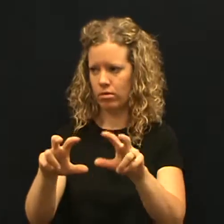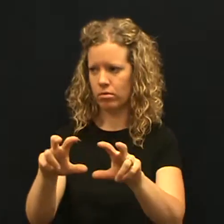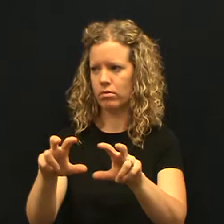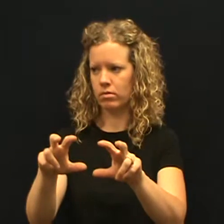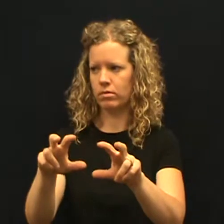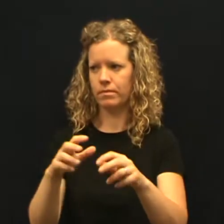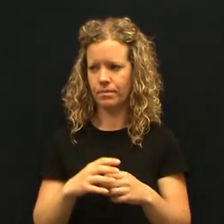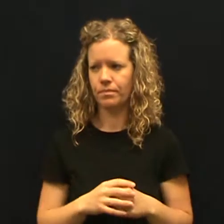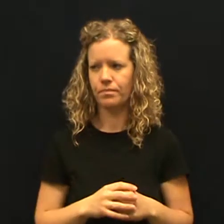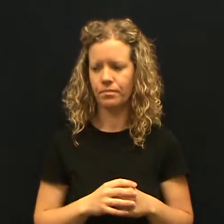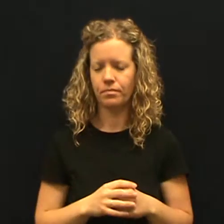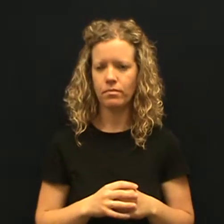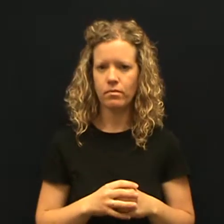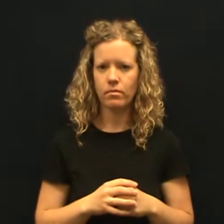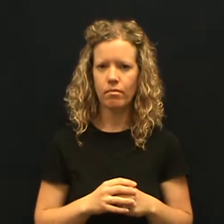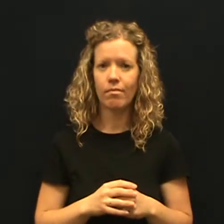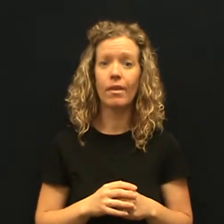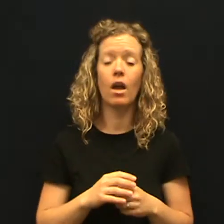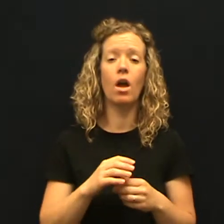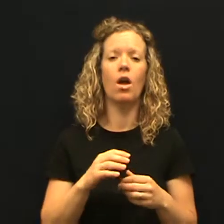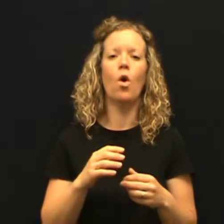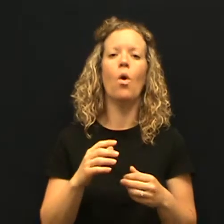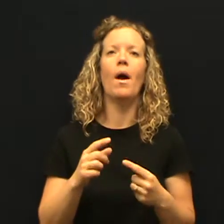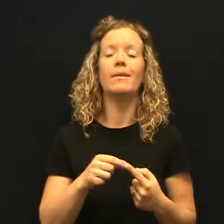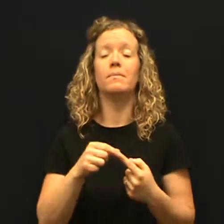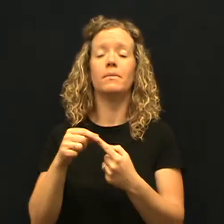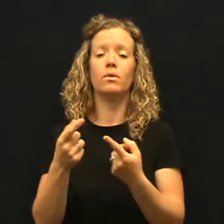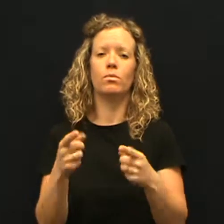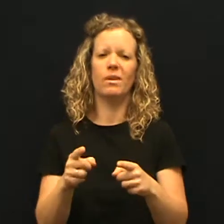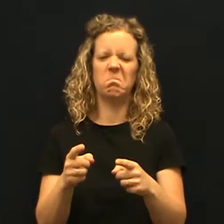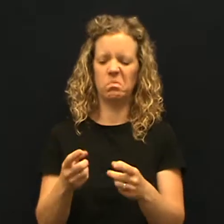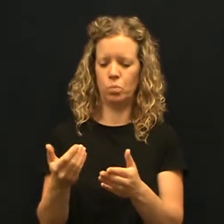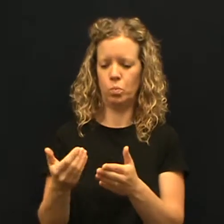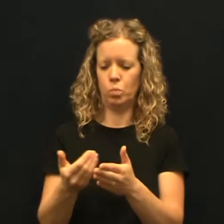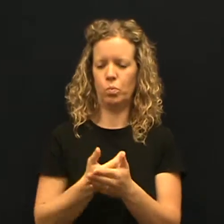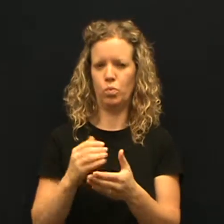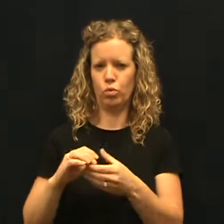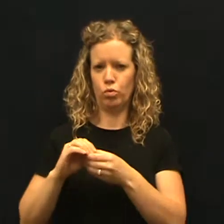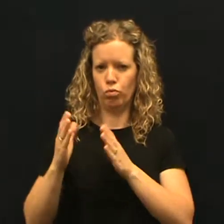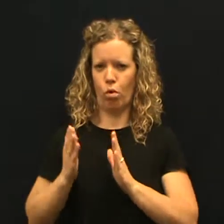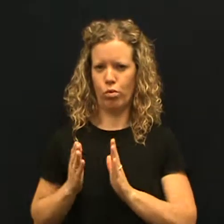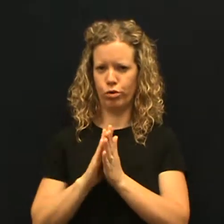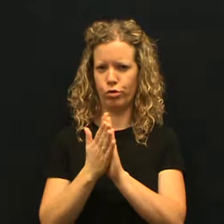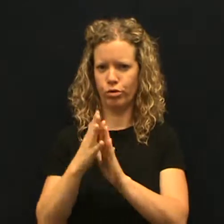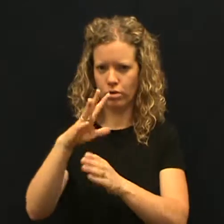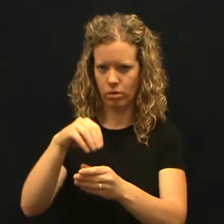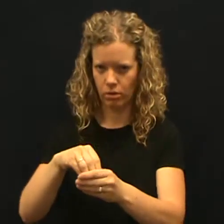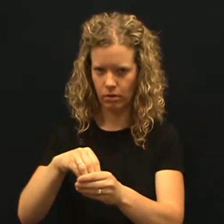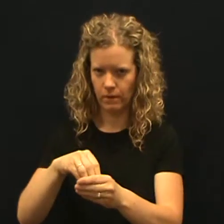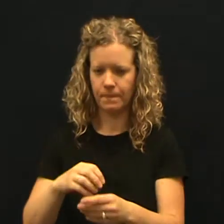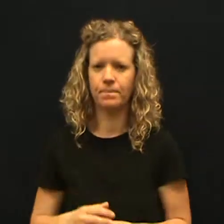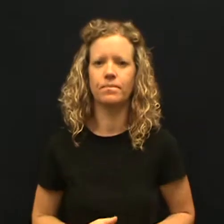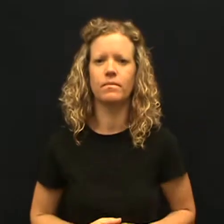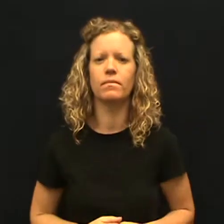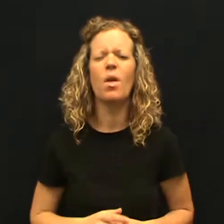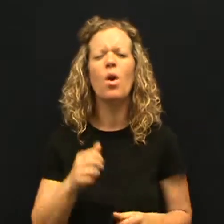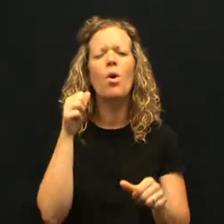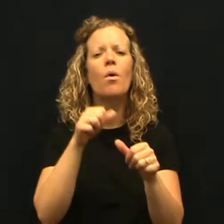owners in our corporation. So recall from our earlier looks at the accounting